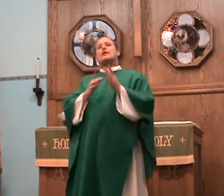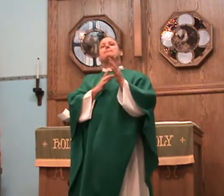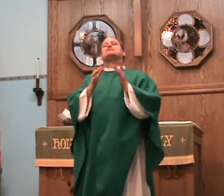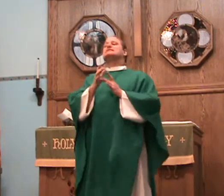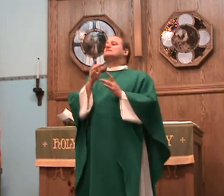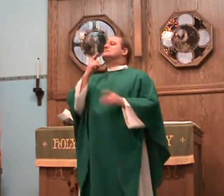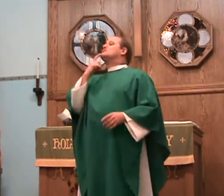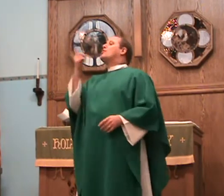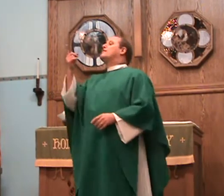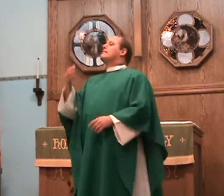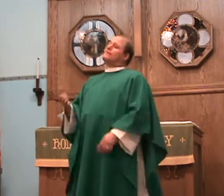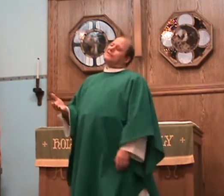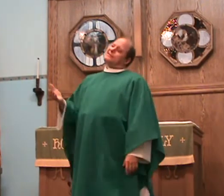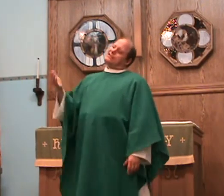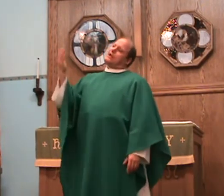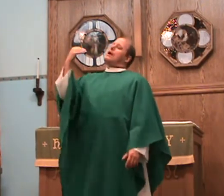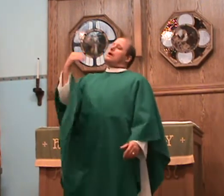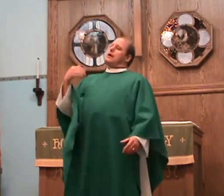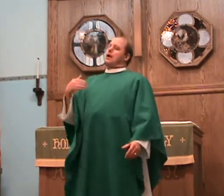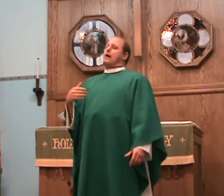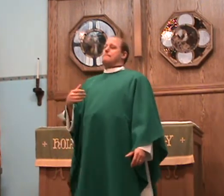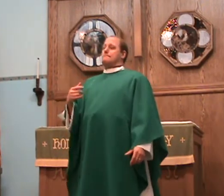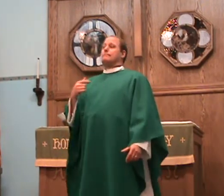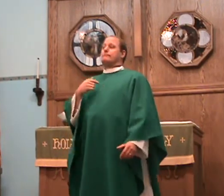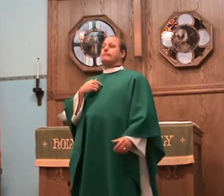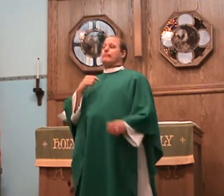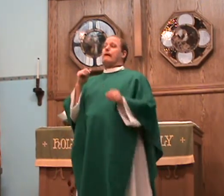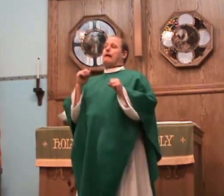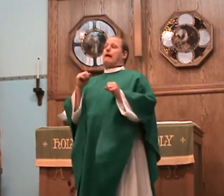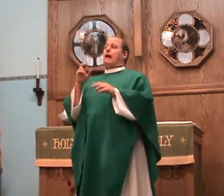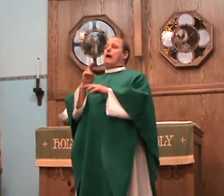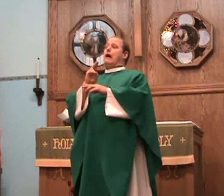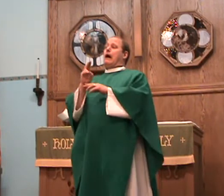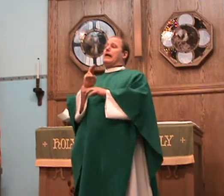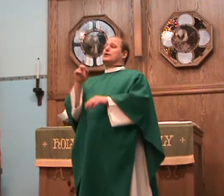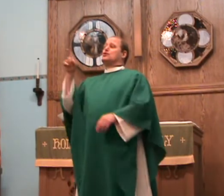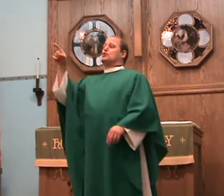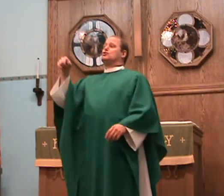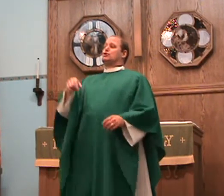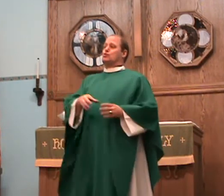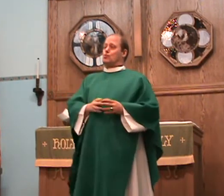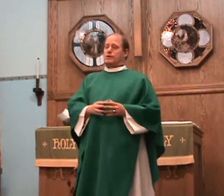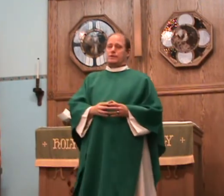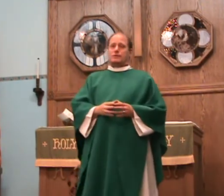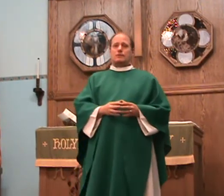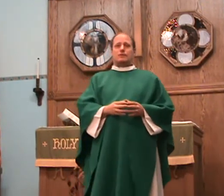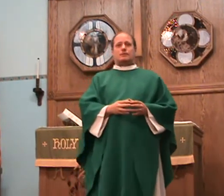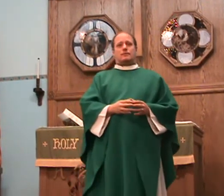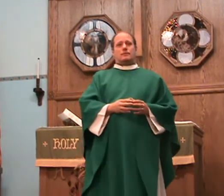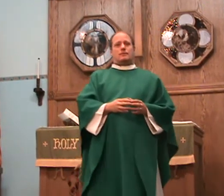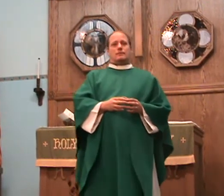But Jesus told them, "Come, I can use you."